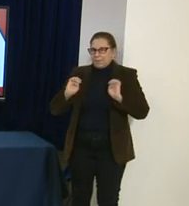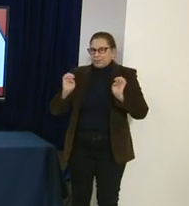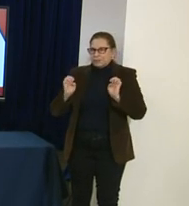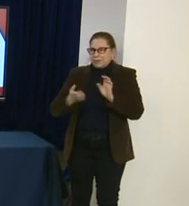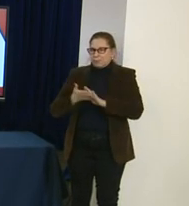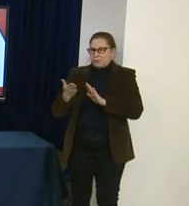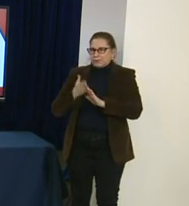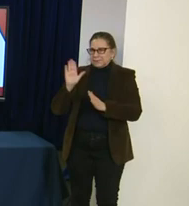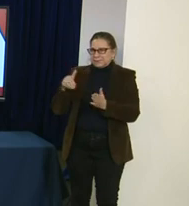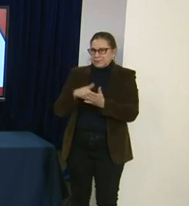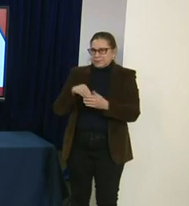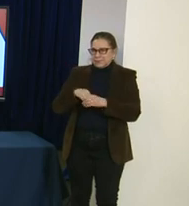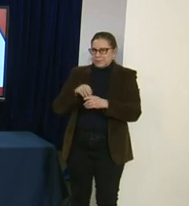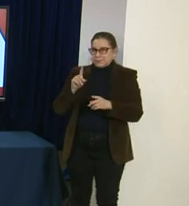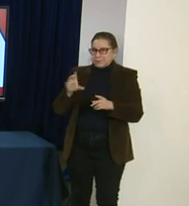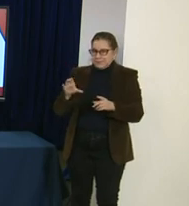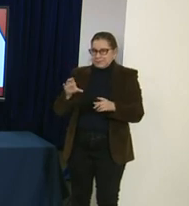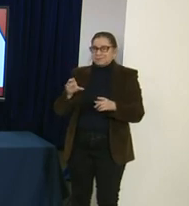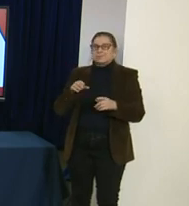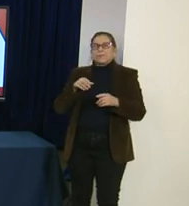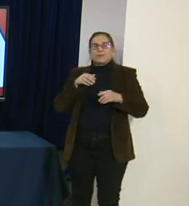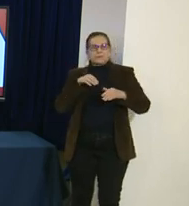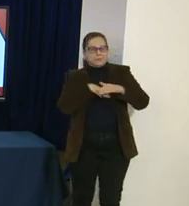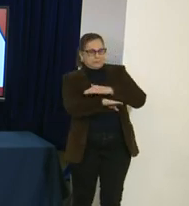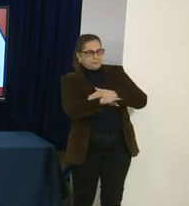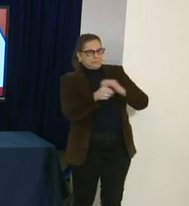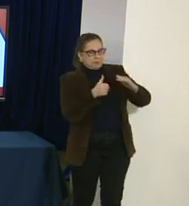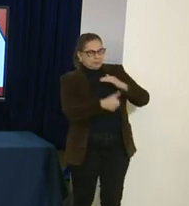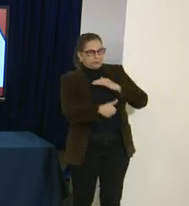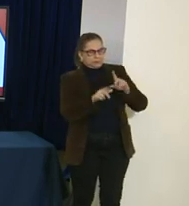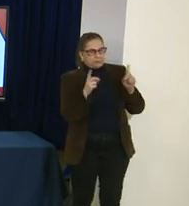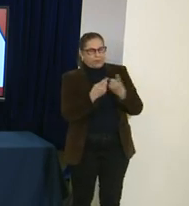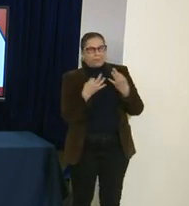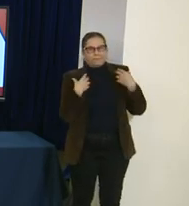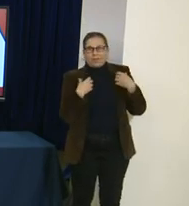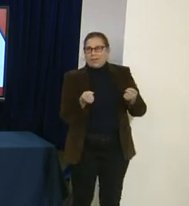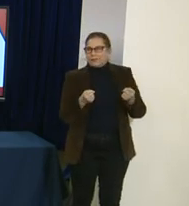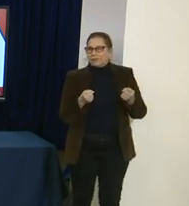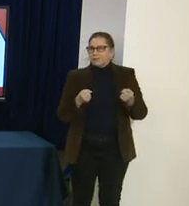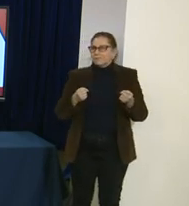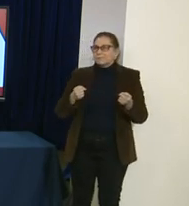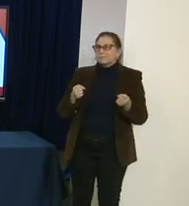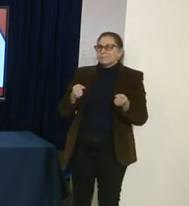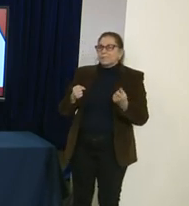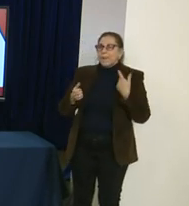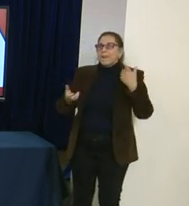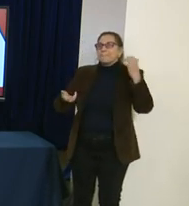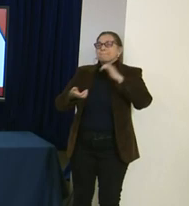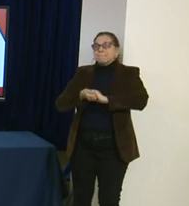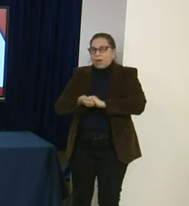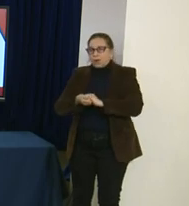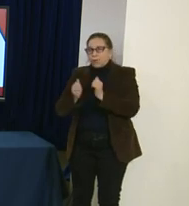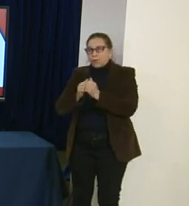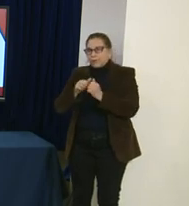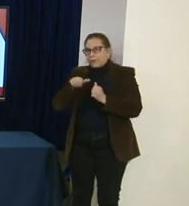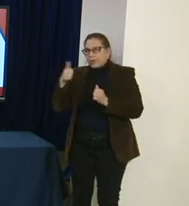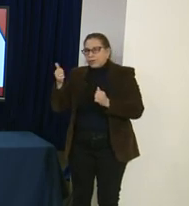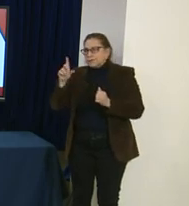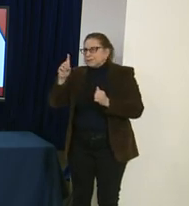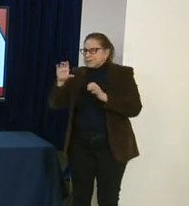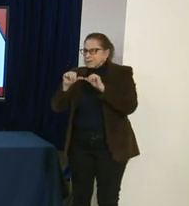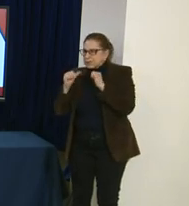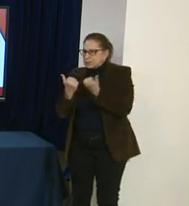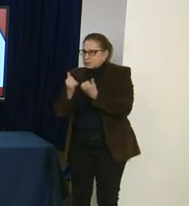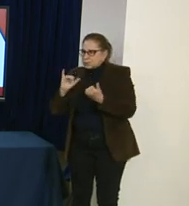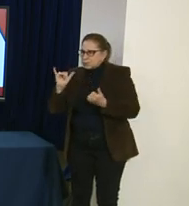really allows us to have that real-time collaboration with other district agencies and, of course, with our private sector representatives